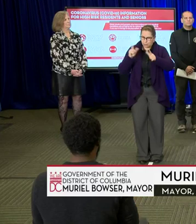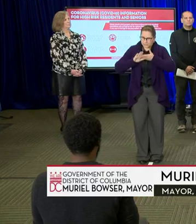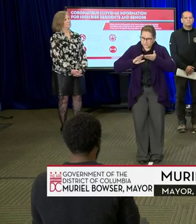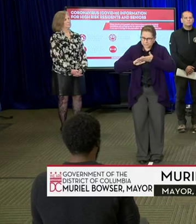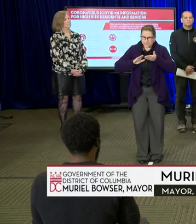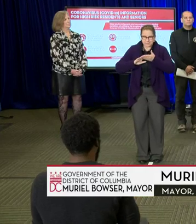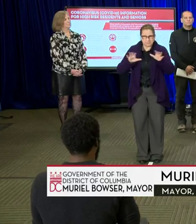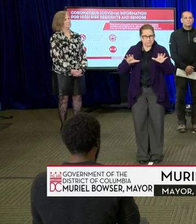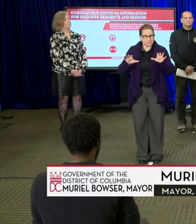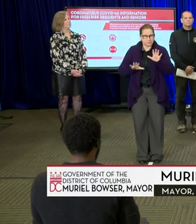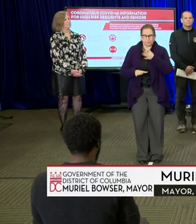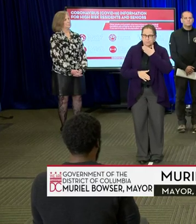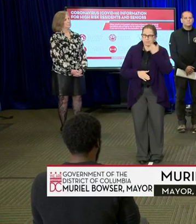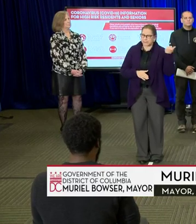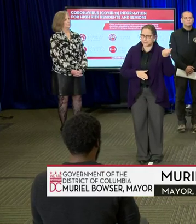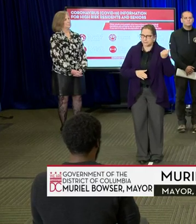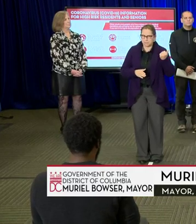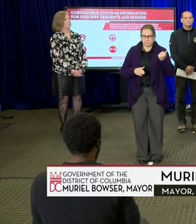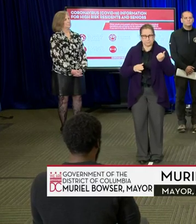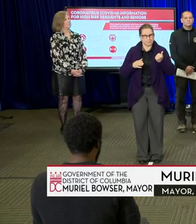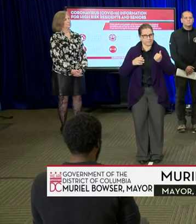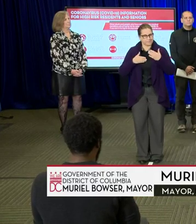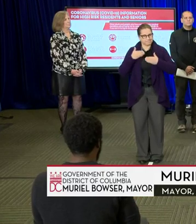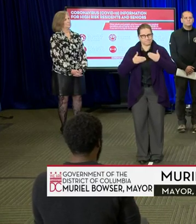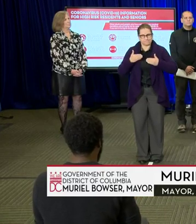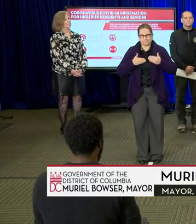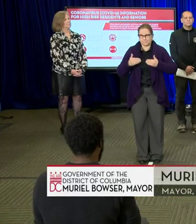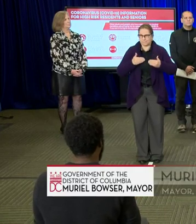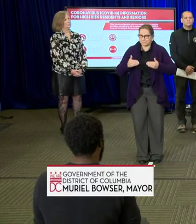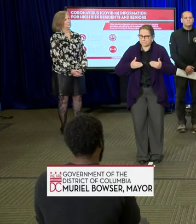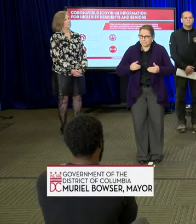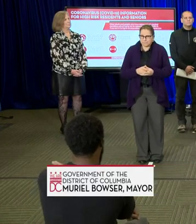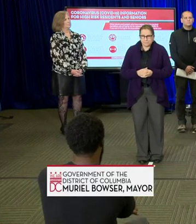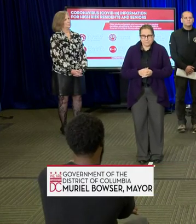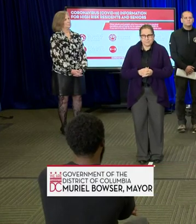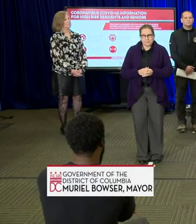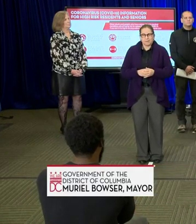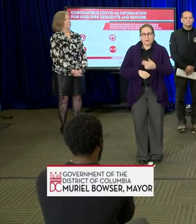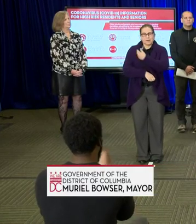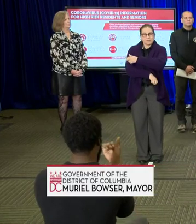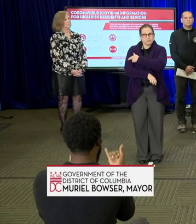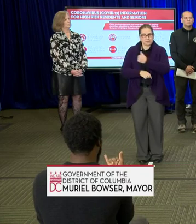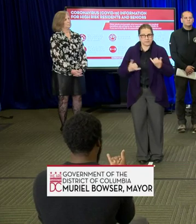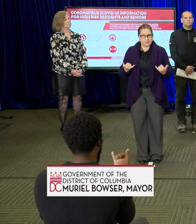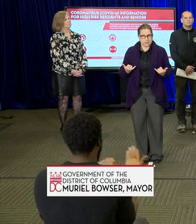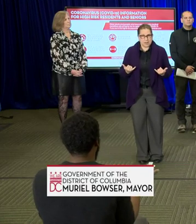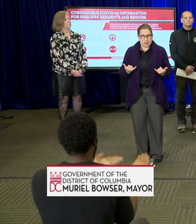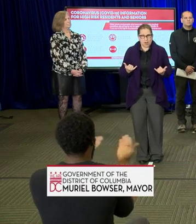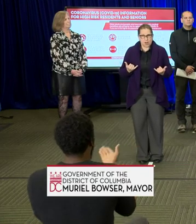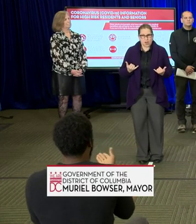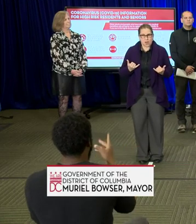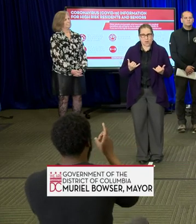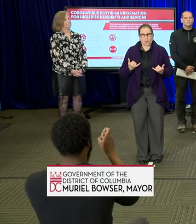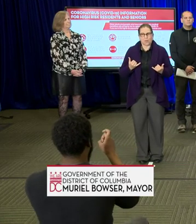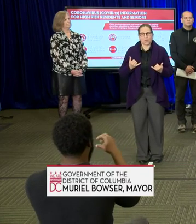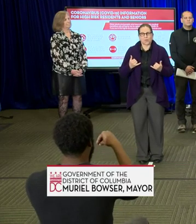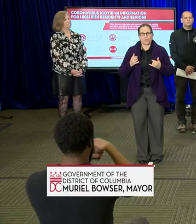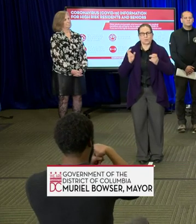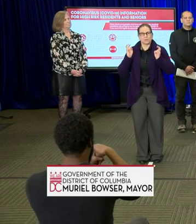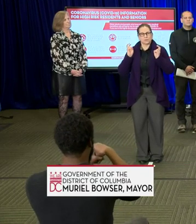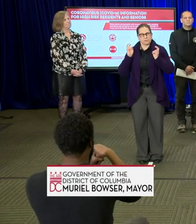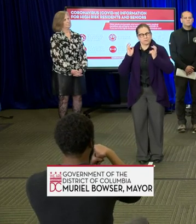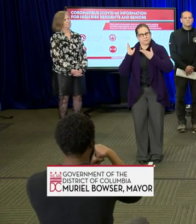crisis. Hospitals are already bringing in testing in-house, and so